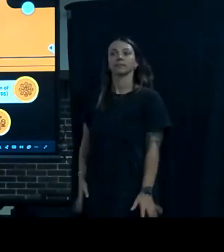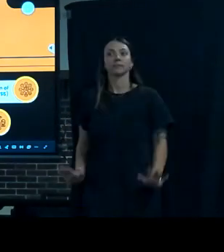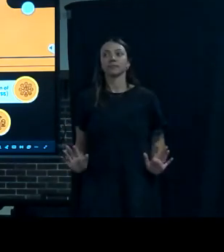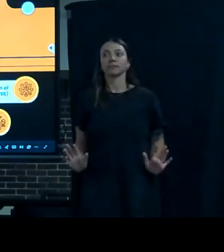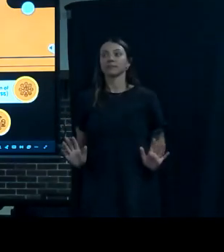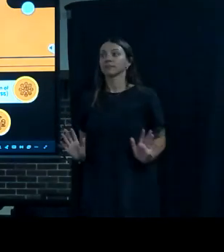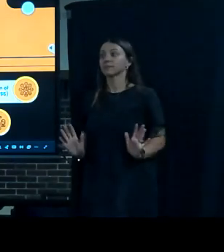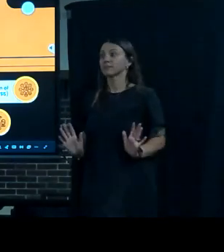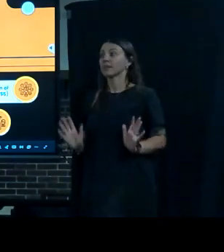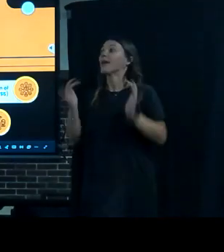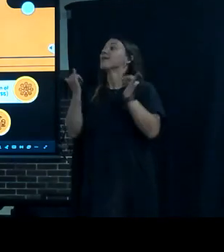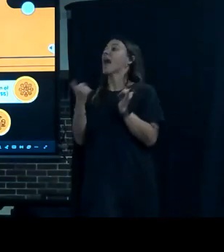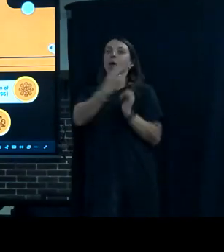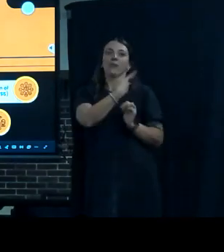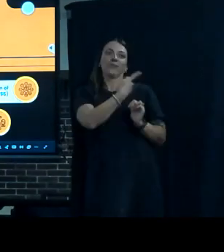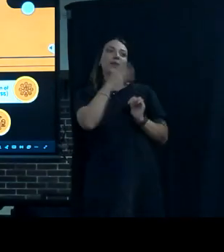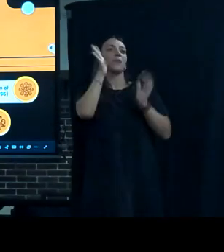78%.